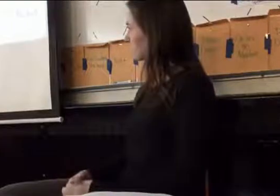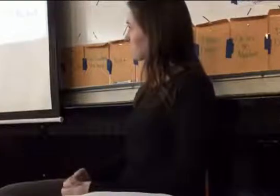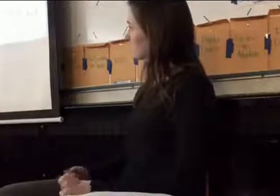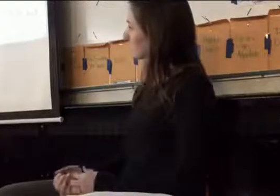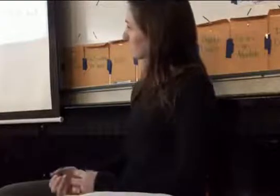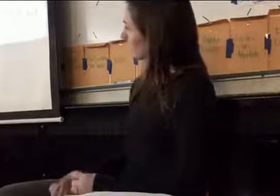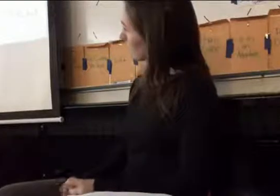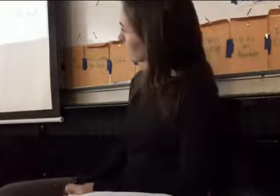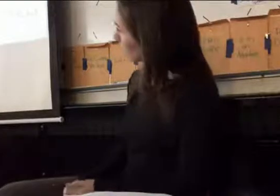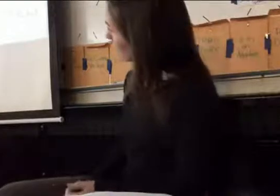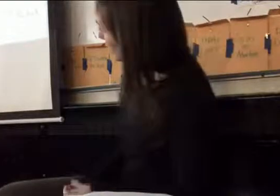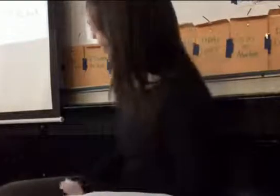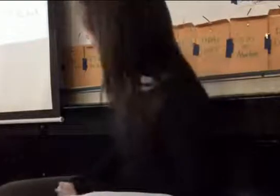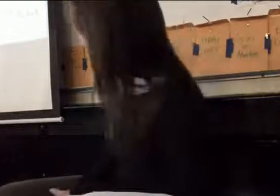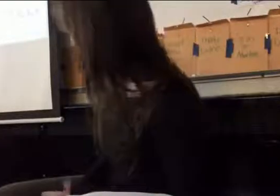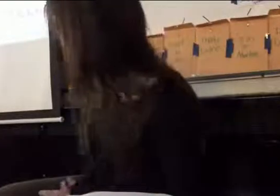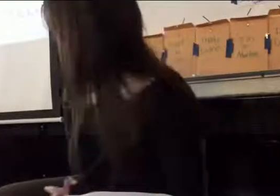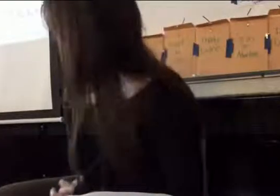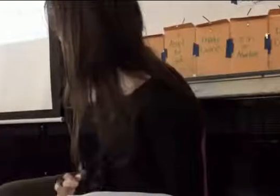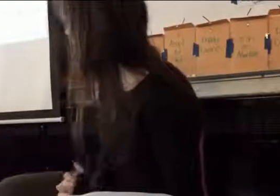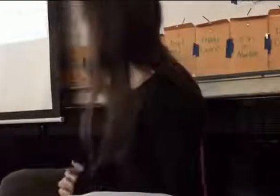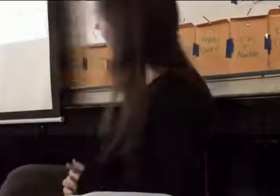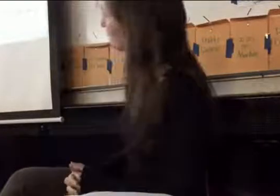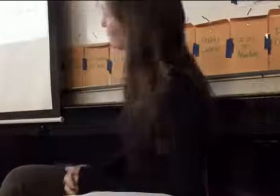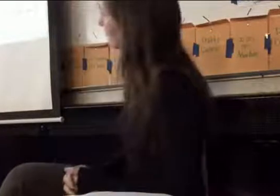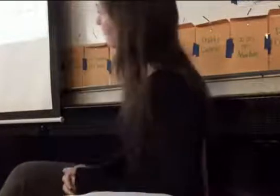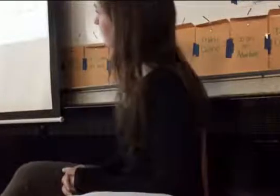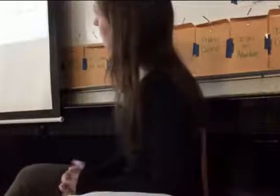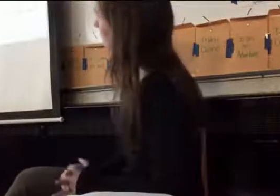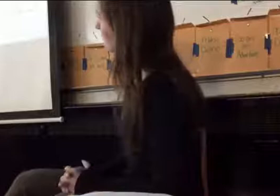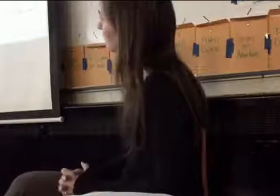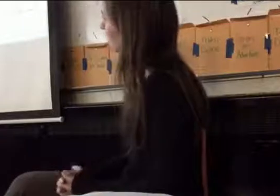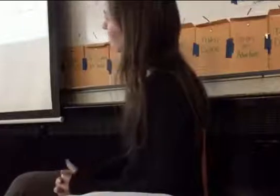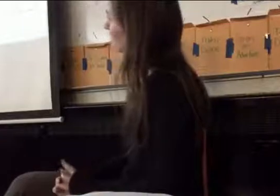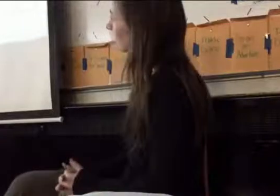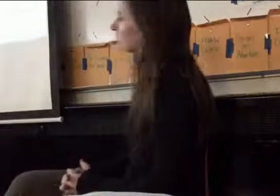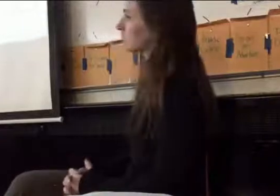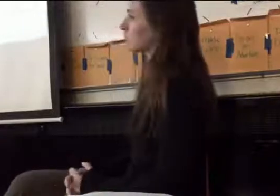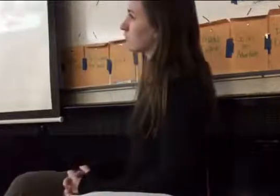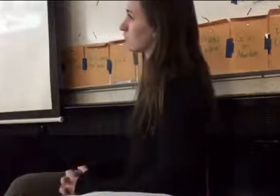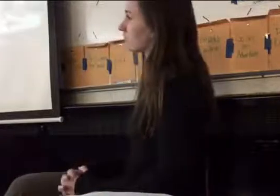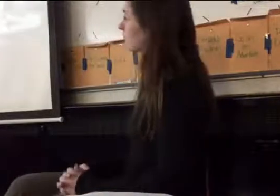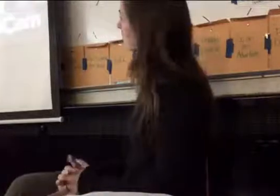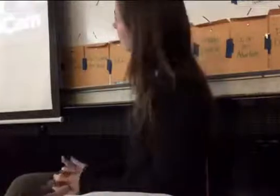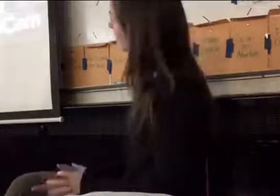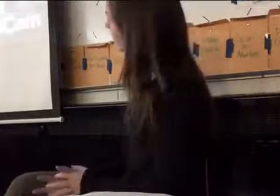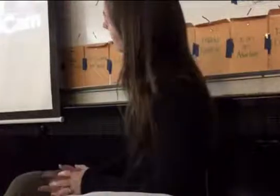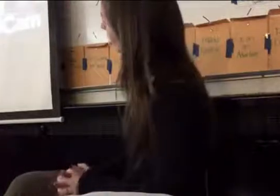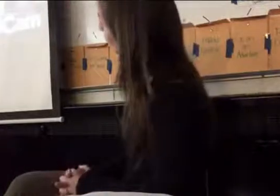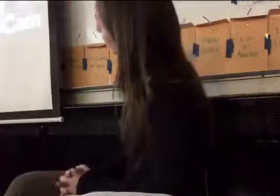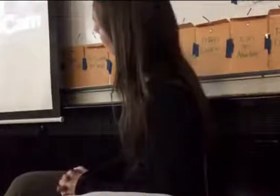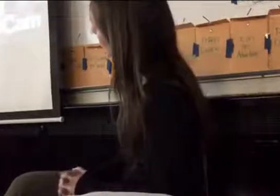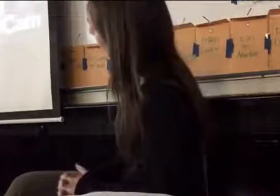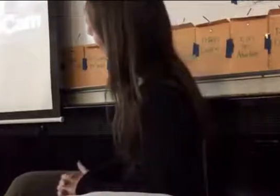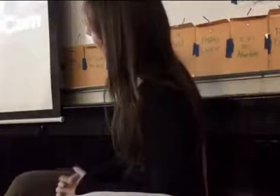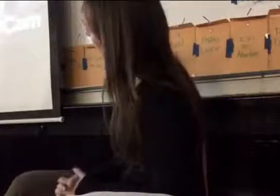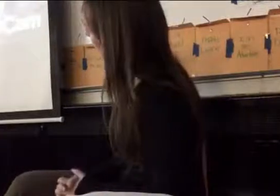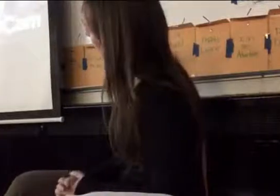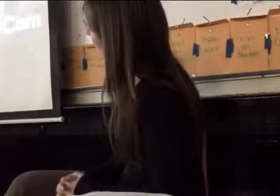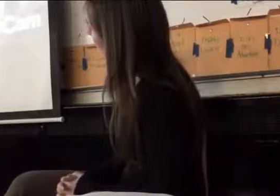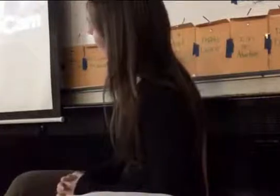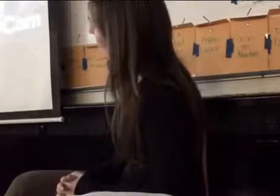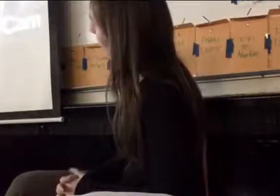I want to ask you a few questions. What do you say to that single pregnant woman who might